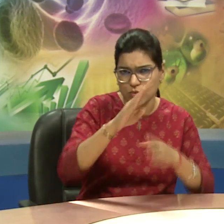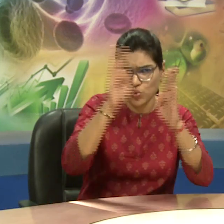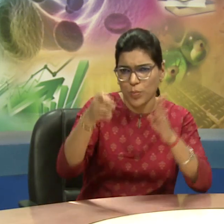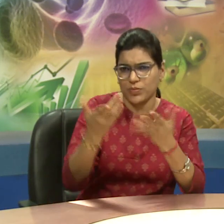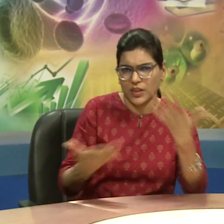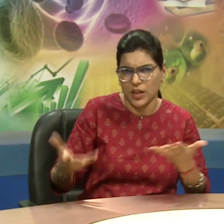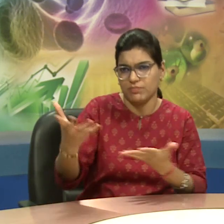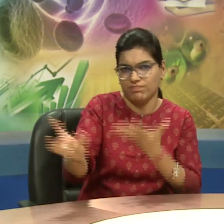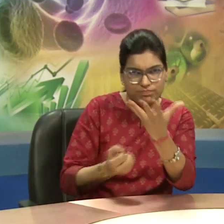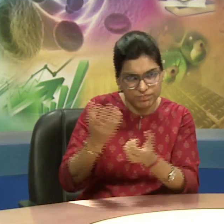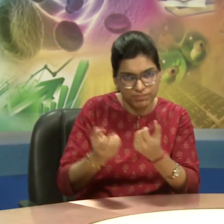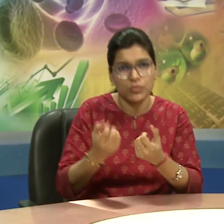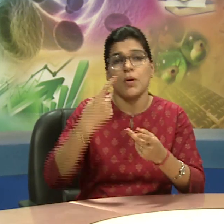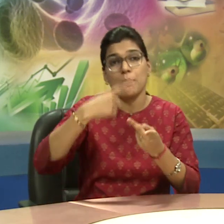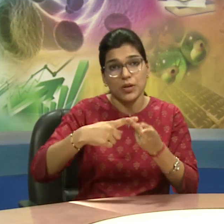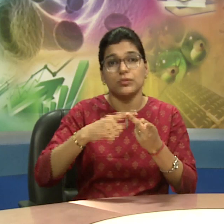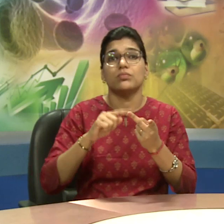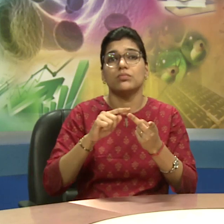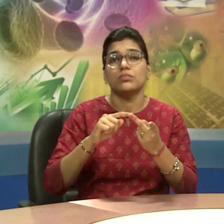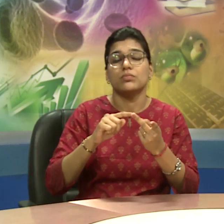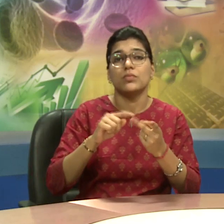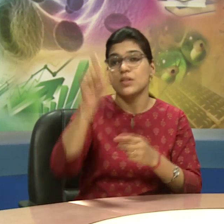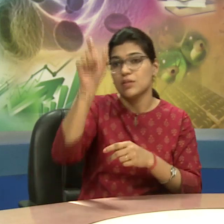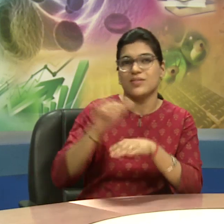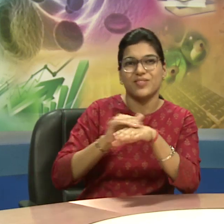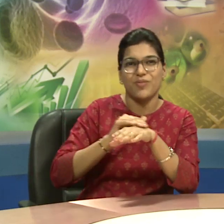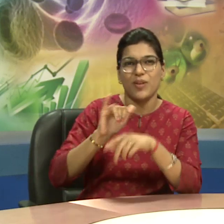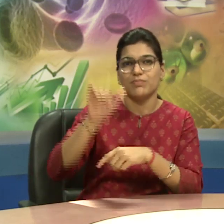It is the practice of safeguarding